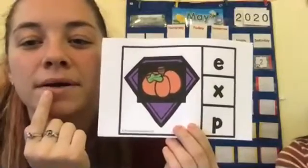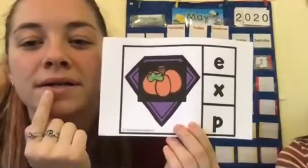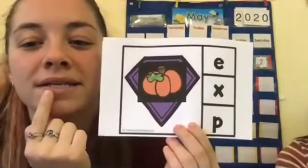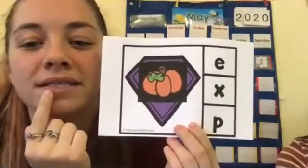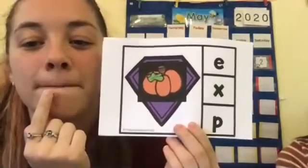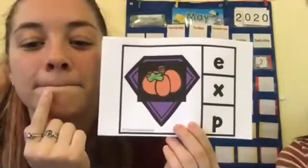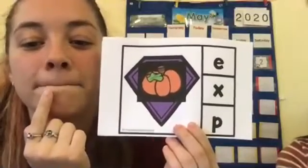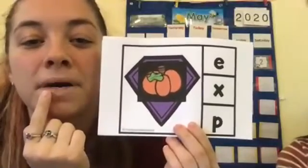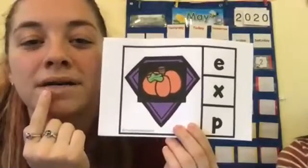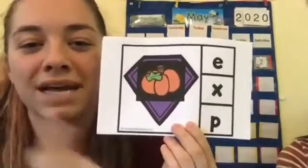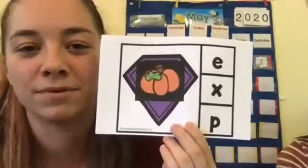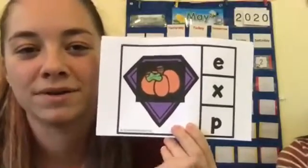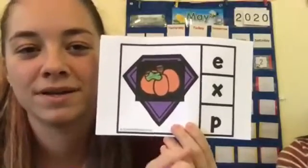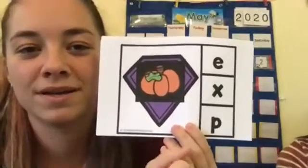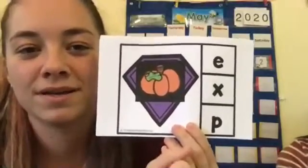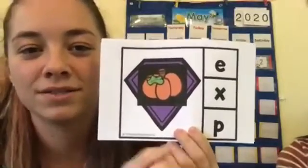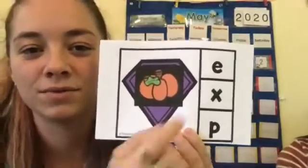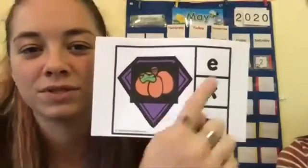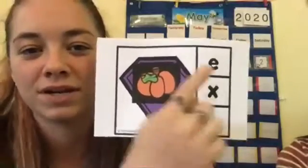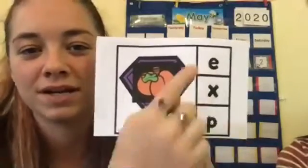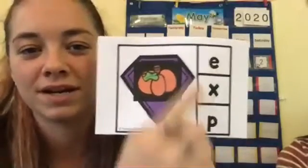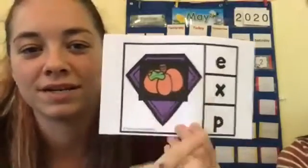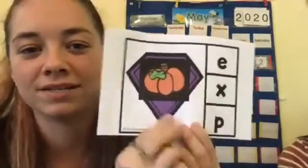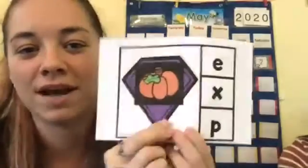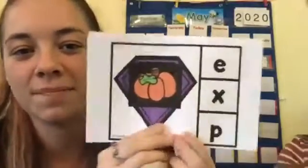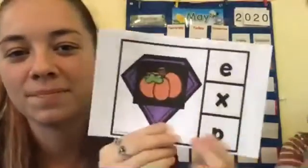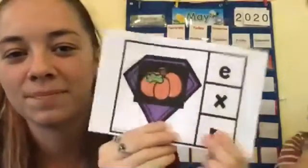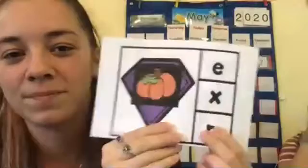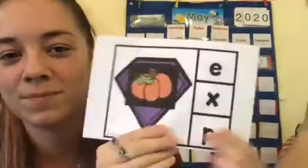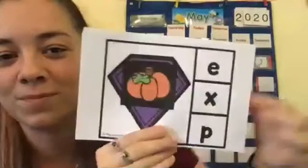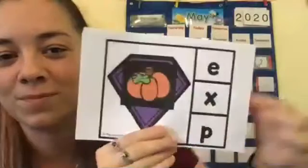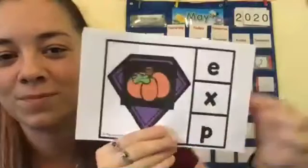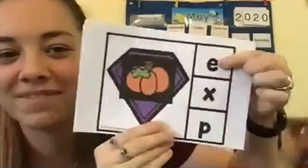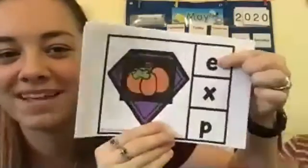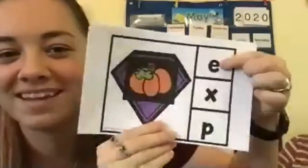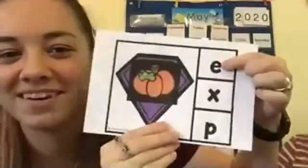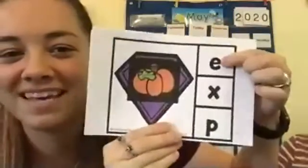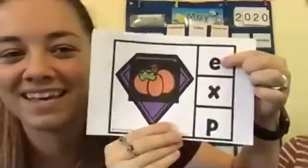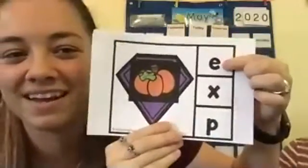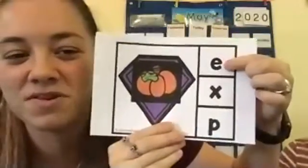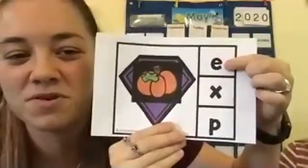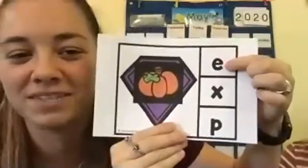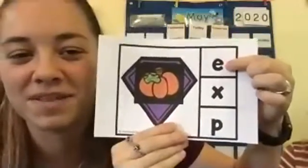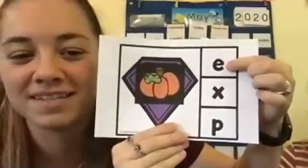The p sound. So we'll start here at the top. Oh, we have that letter E again. I know you guys know that sound.